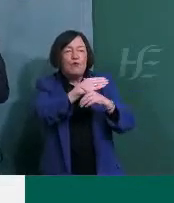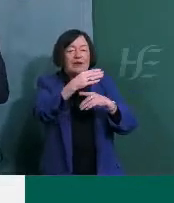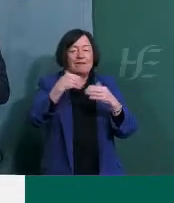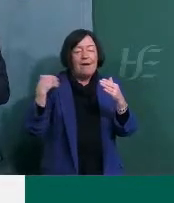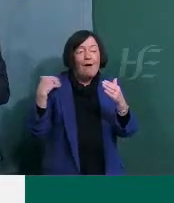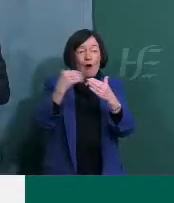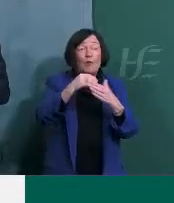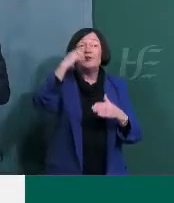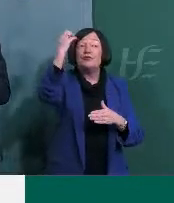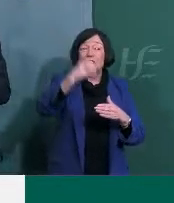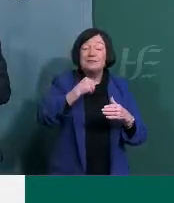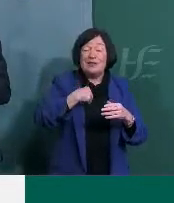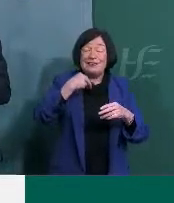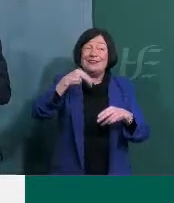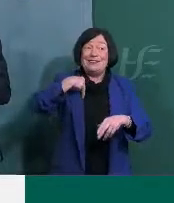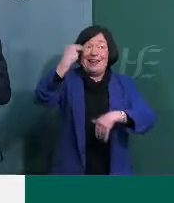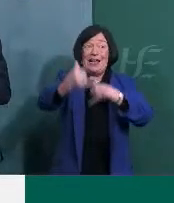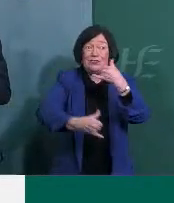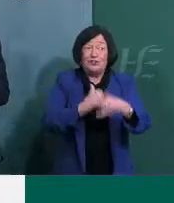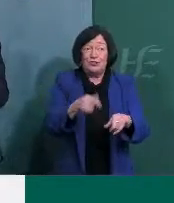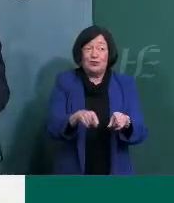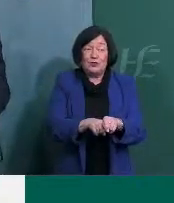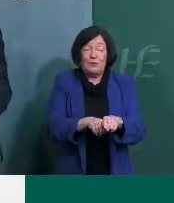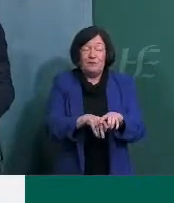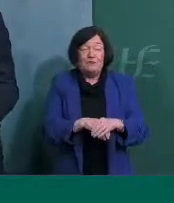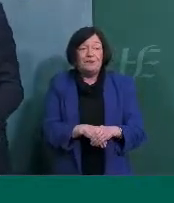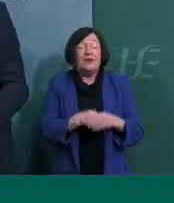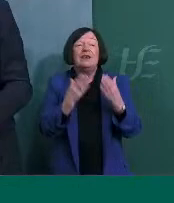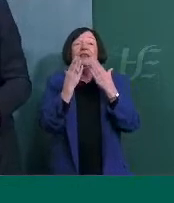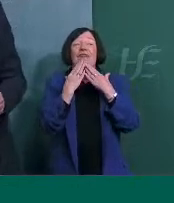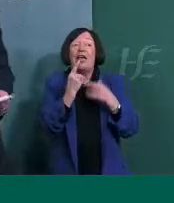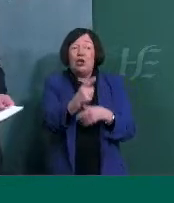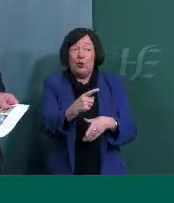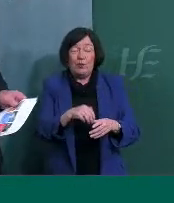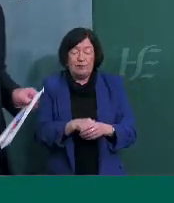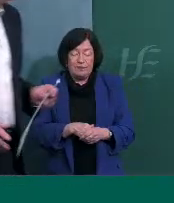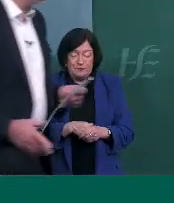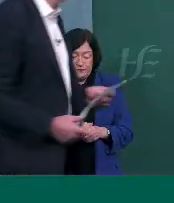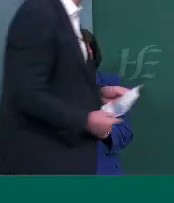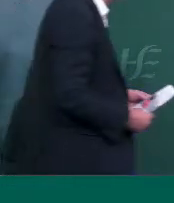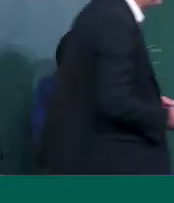and probably into next year as well, based on when people were done. Thank you.